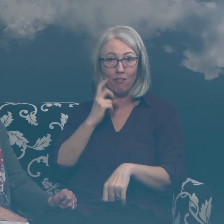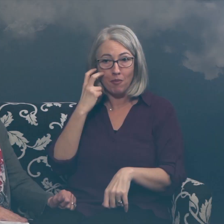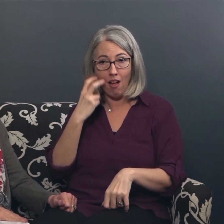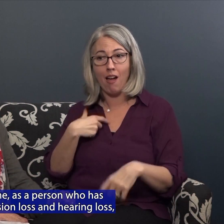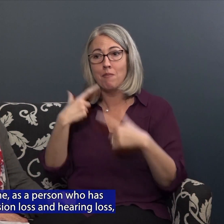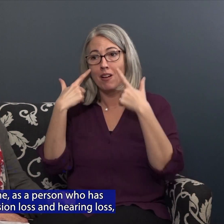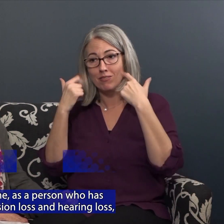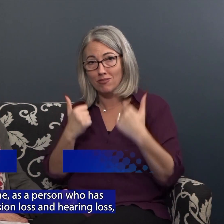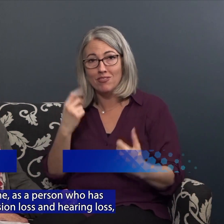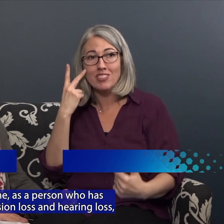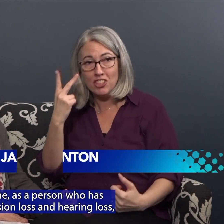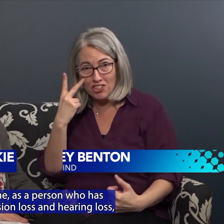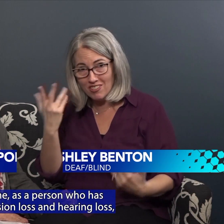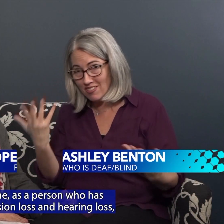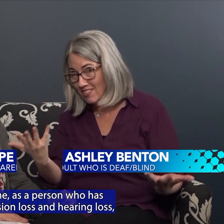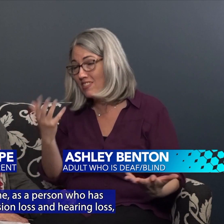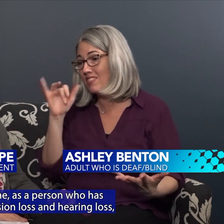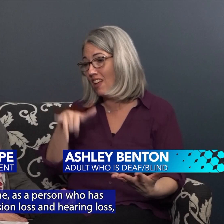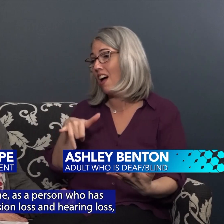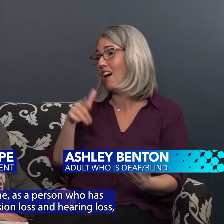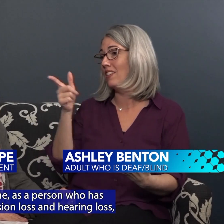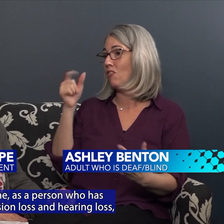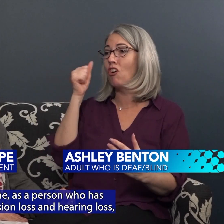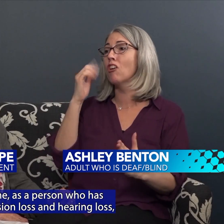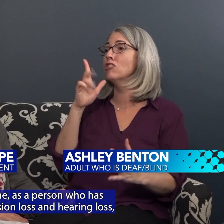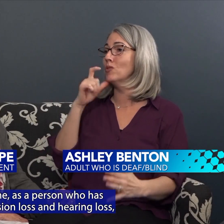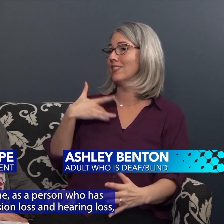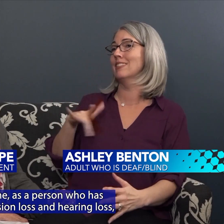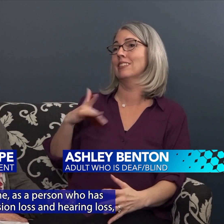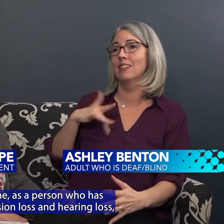For me, as a person who has both vision loss and hearing loss,